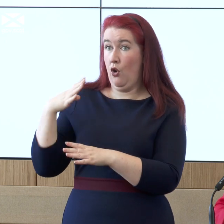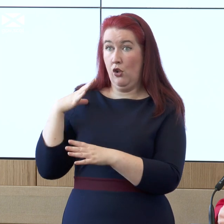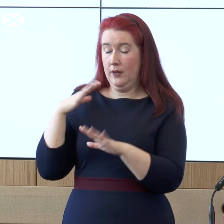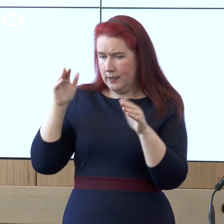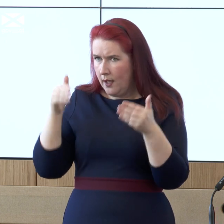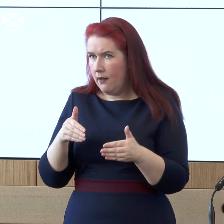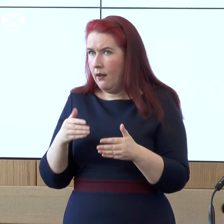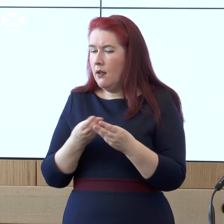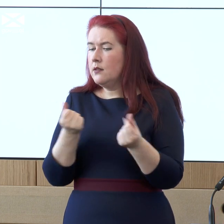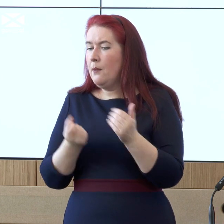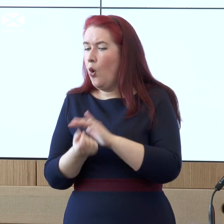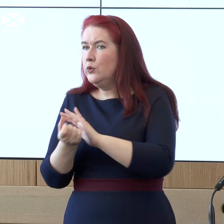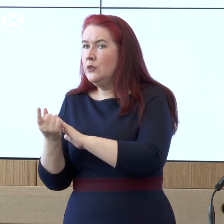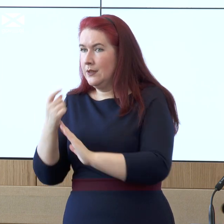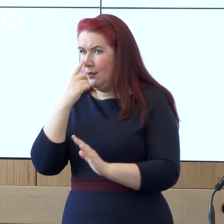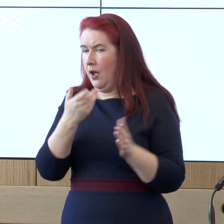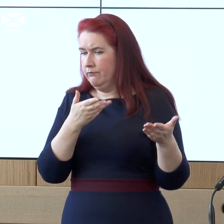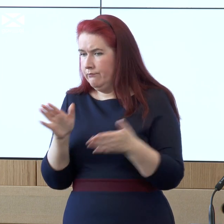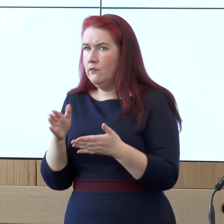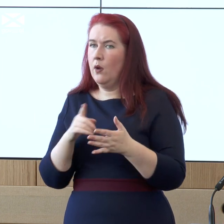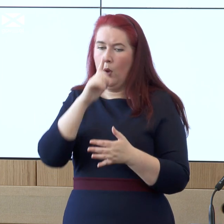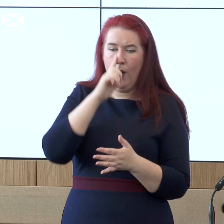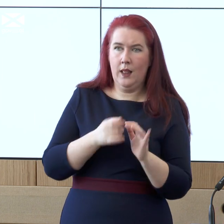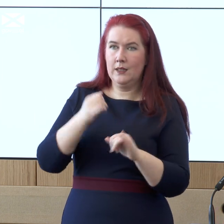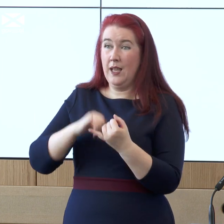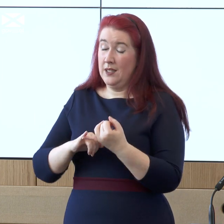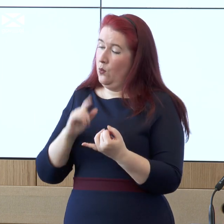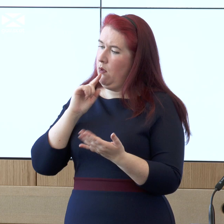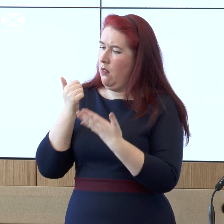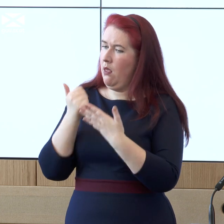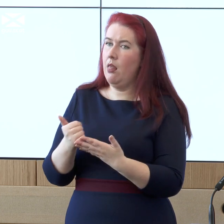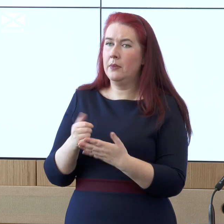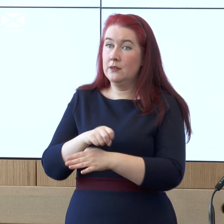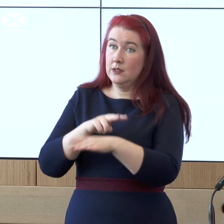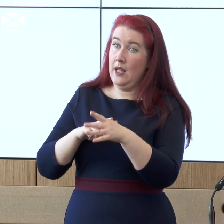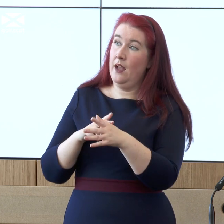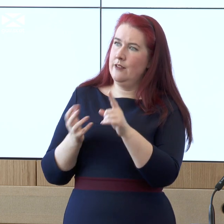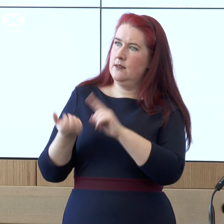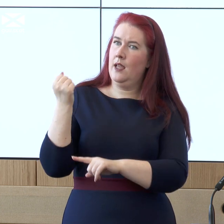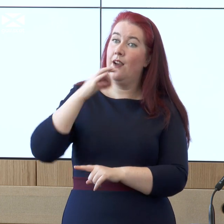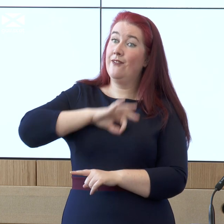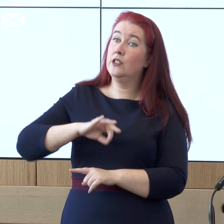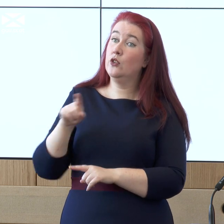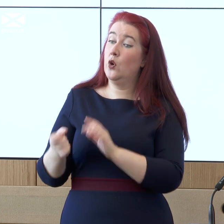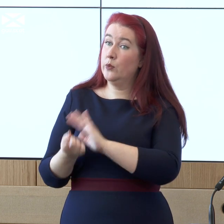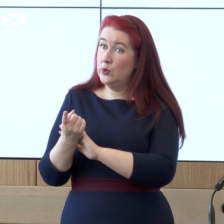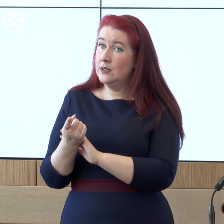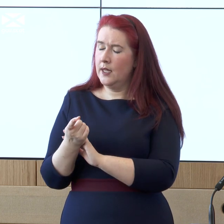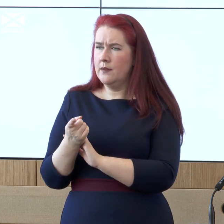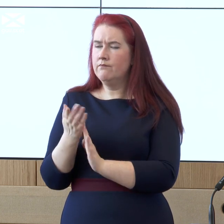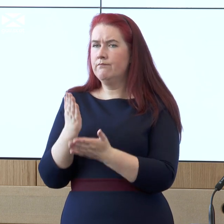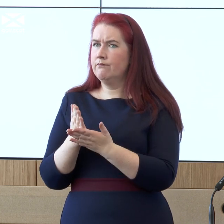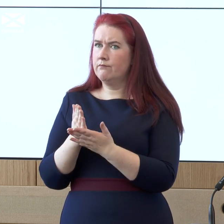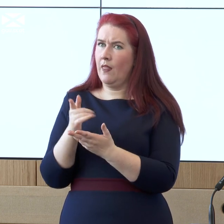some of the opportunities the transition will bring. So we will help workers take advantage of these opportunities, which is a fundamental part